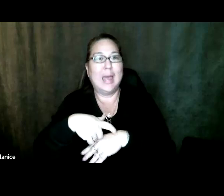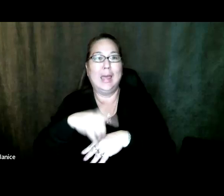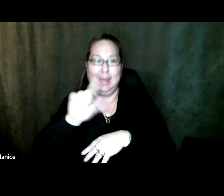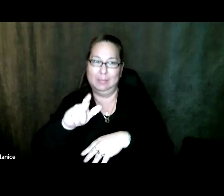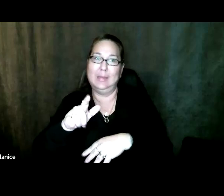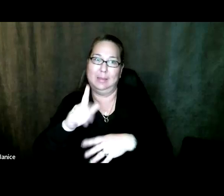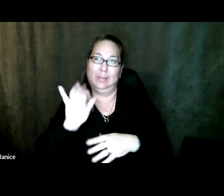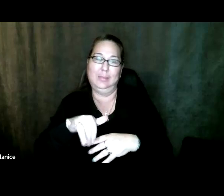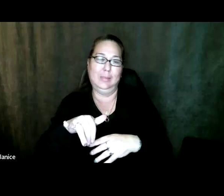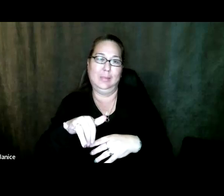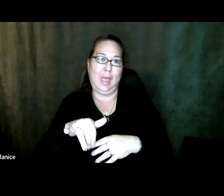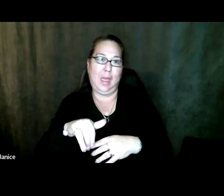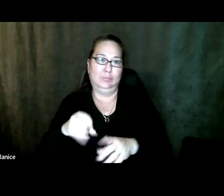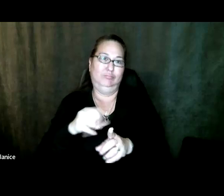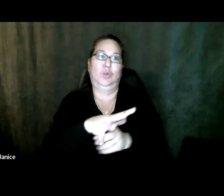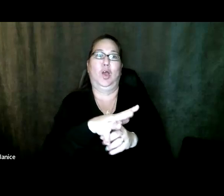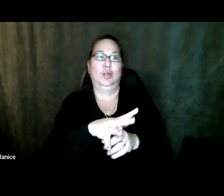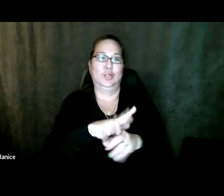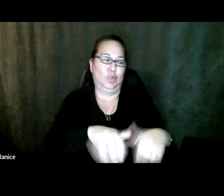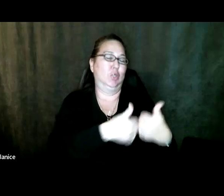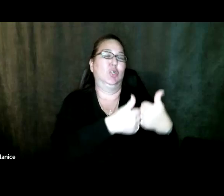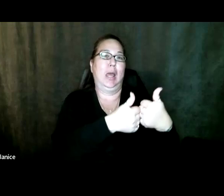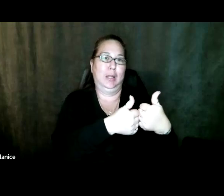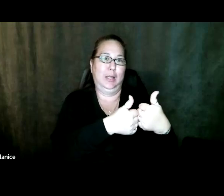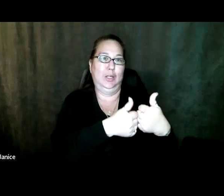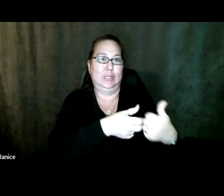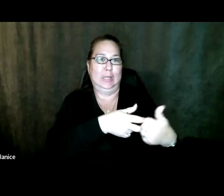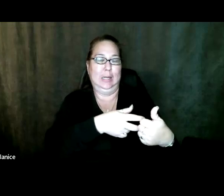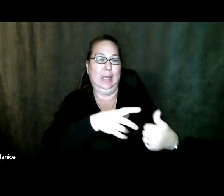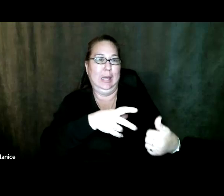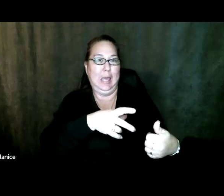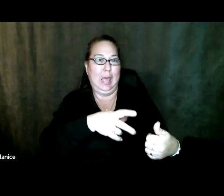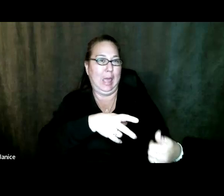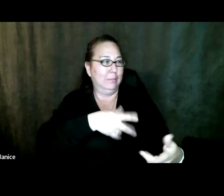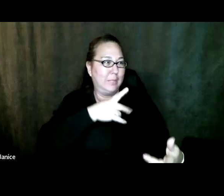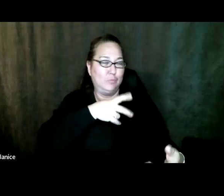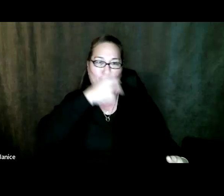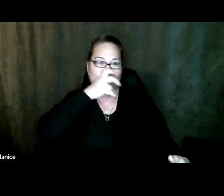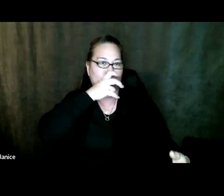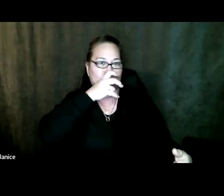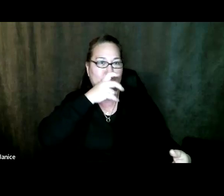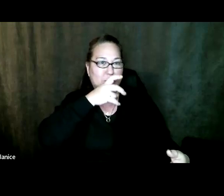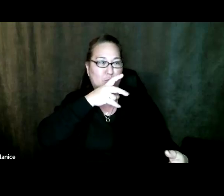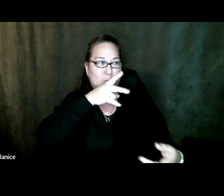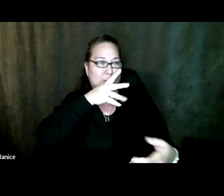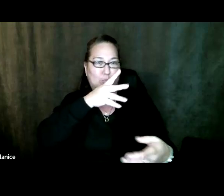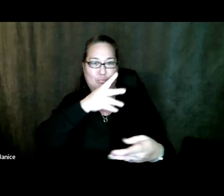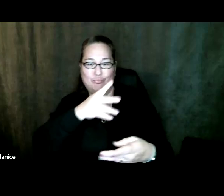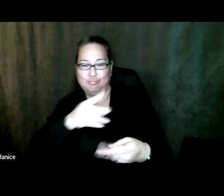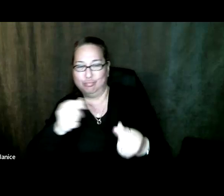challenge down. And if I were to say the pattern I see most, not at all everywhere, but what